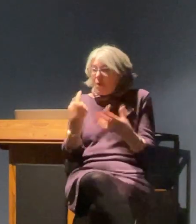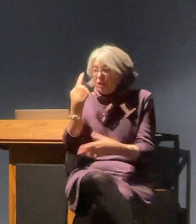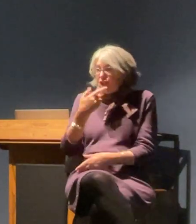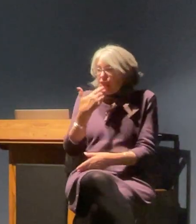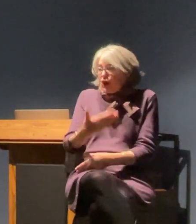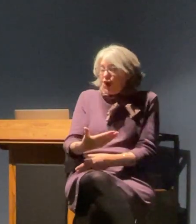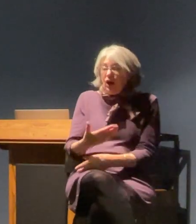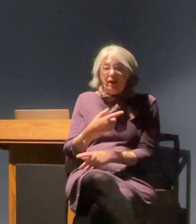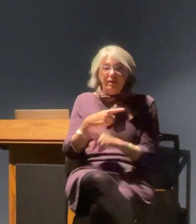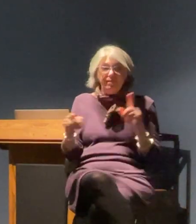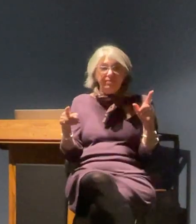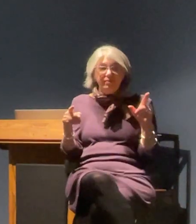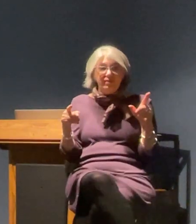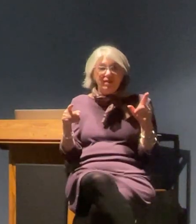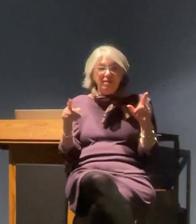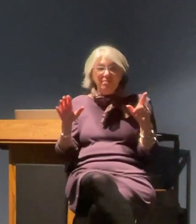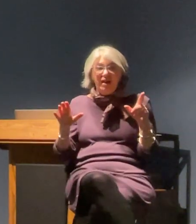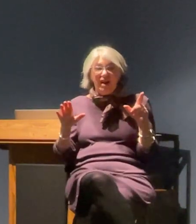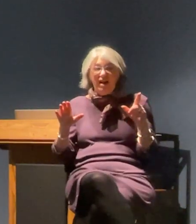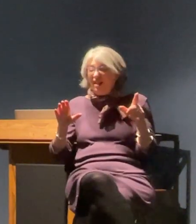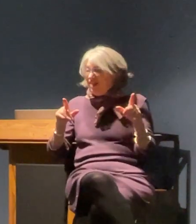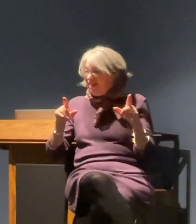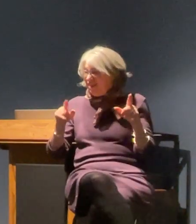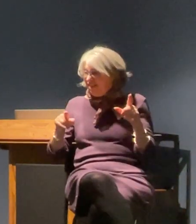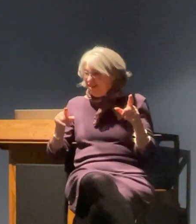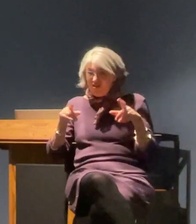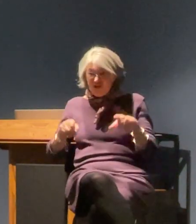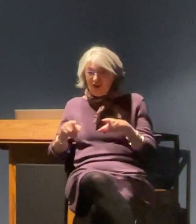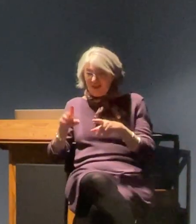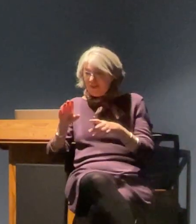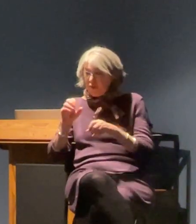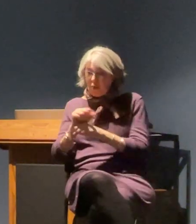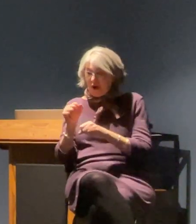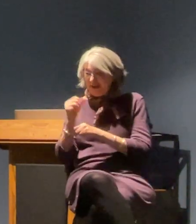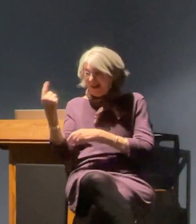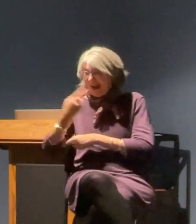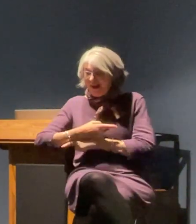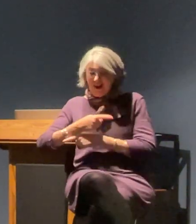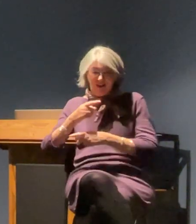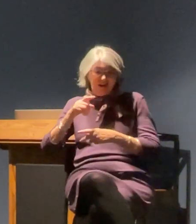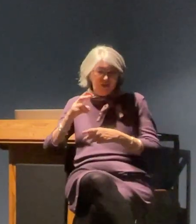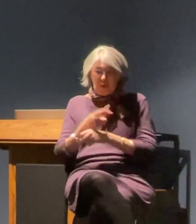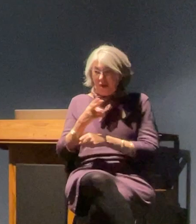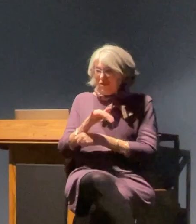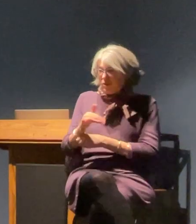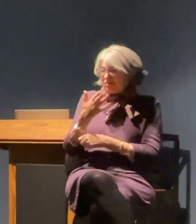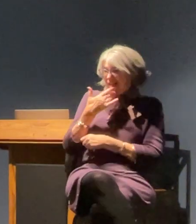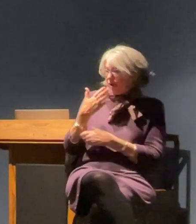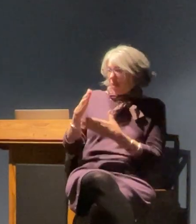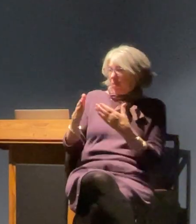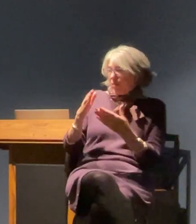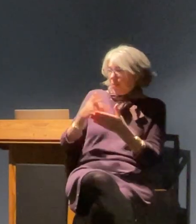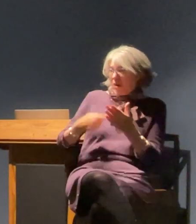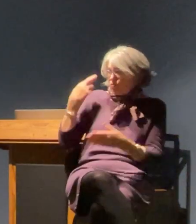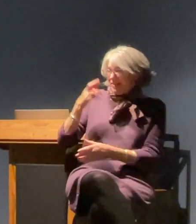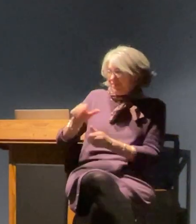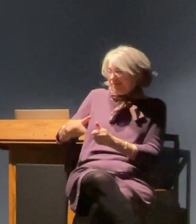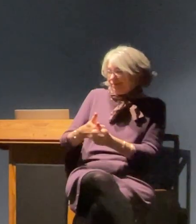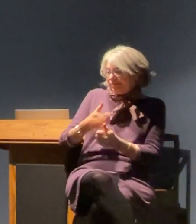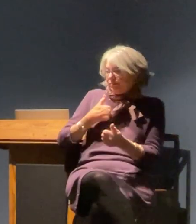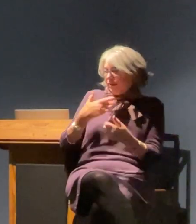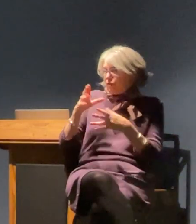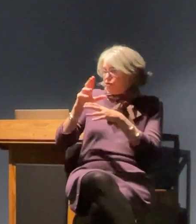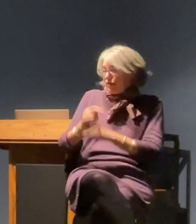look good, but for 8 hours of their day, they had to wear these awful colors for, I don't know what reason, it's just tradition, but the